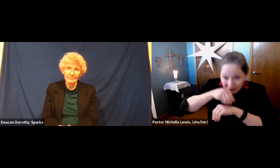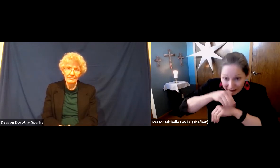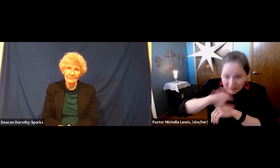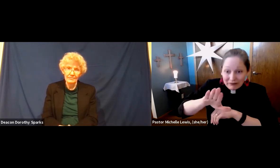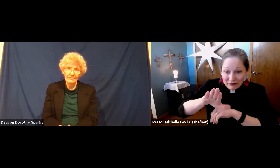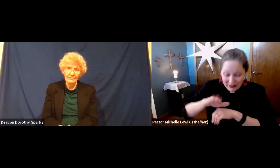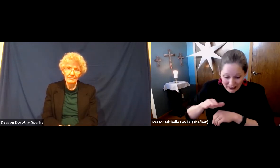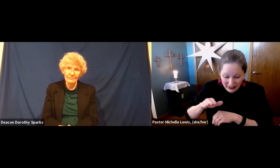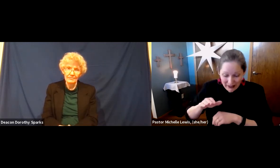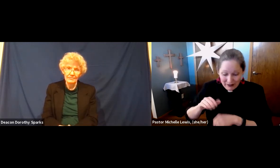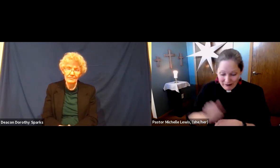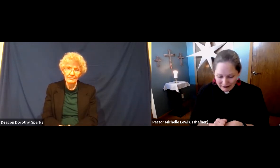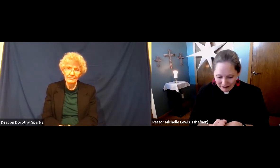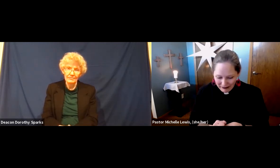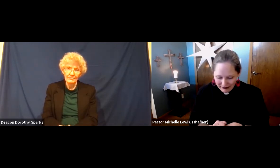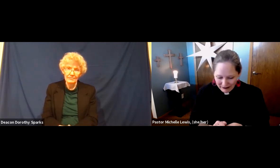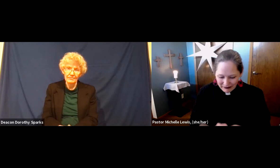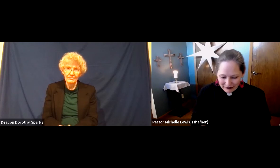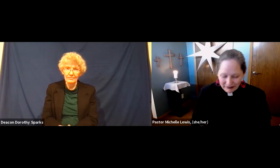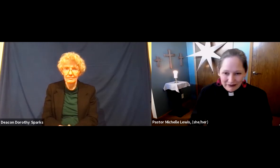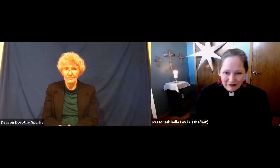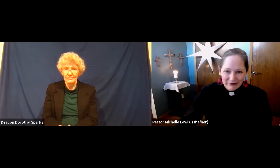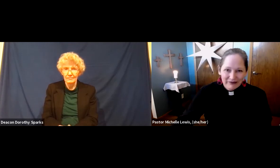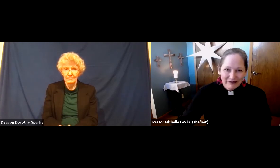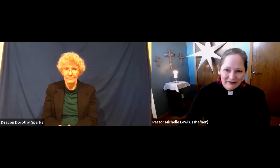Maybe you write a card and send that off.